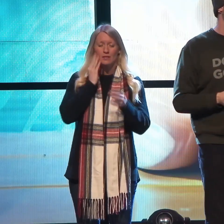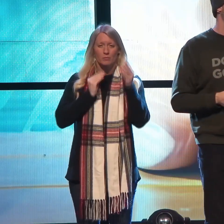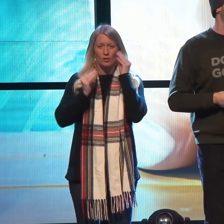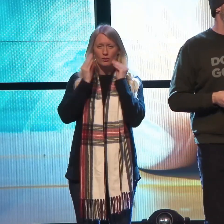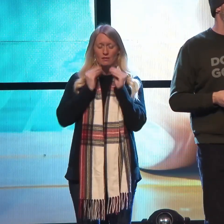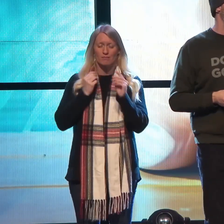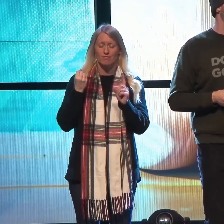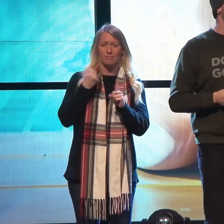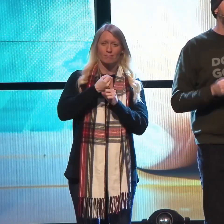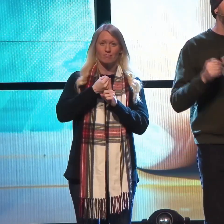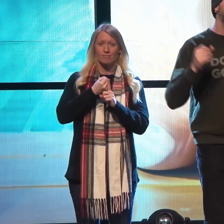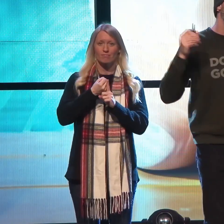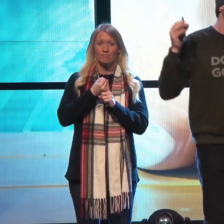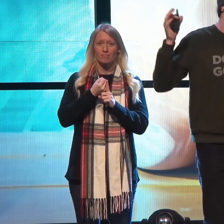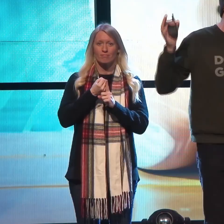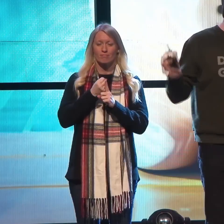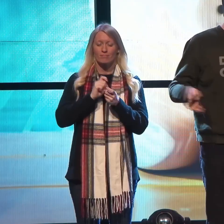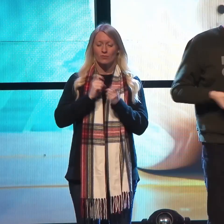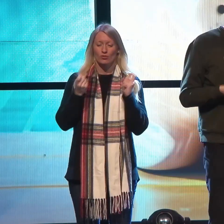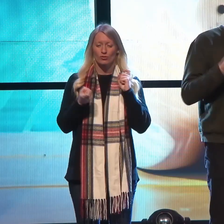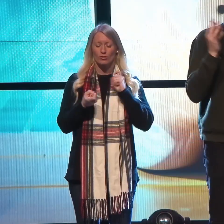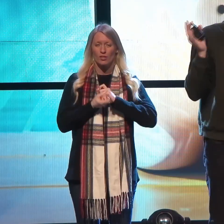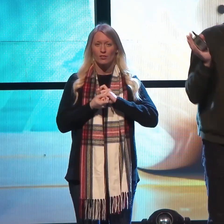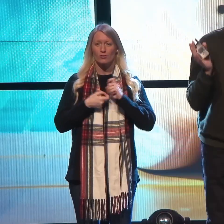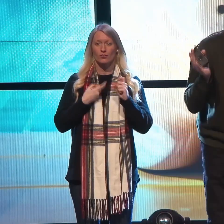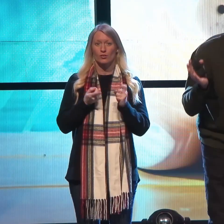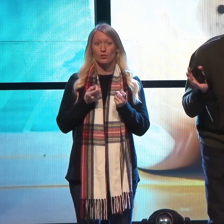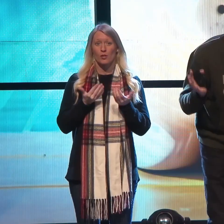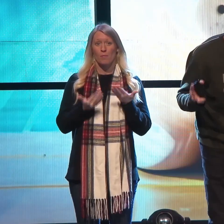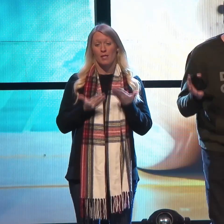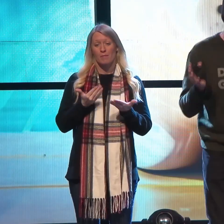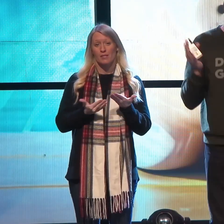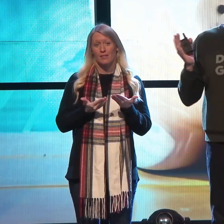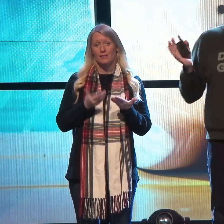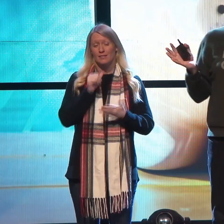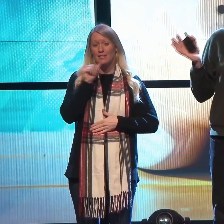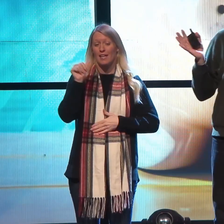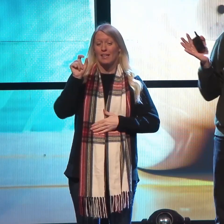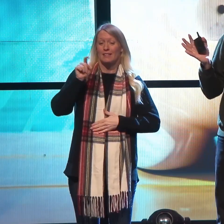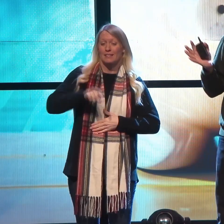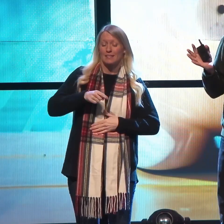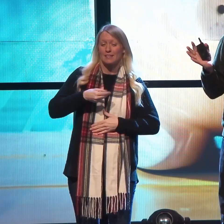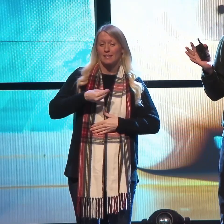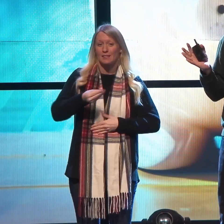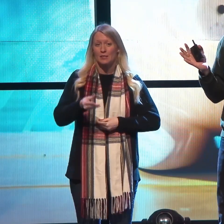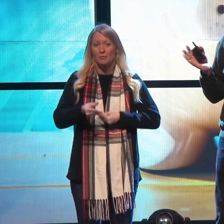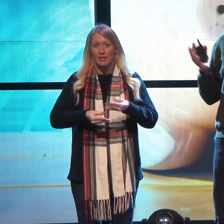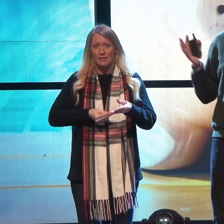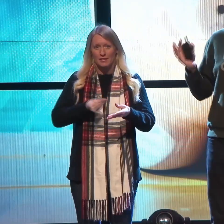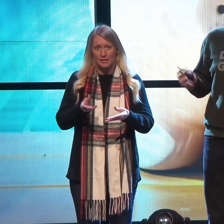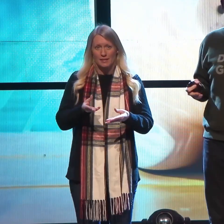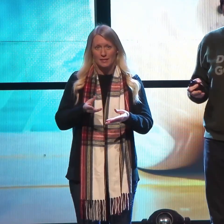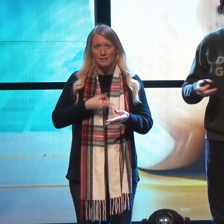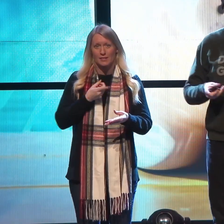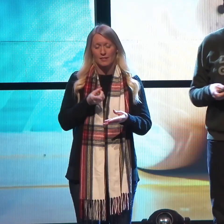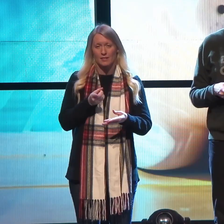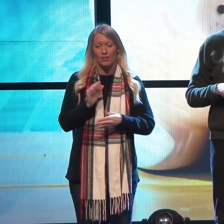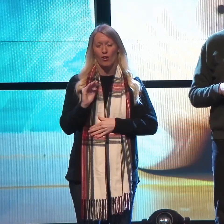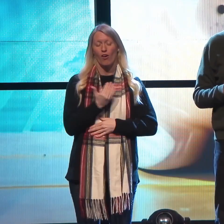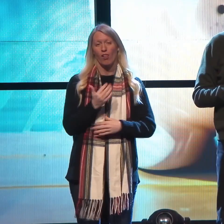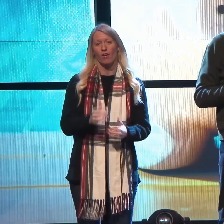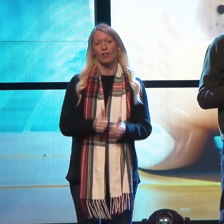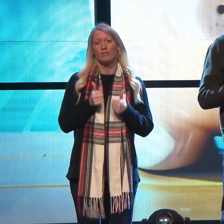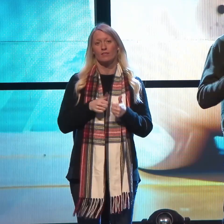detrimental? Maybe there's some unnecessary spending that goes on in our lives every now and then, right? An impulse buy